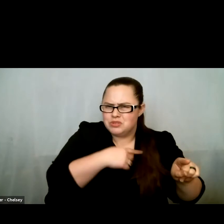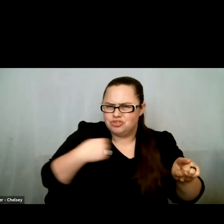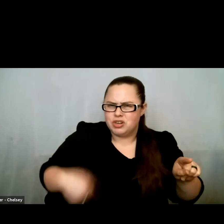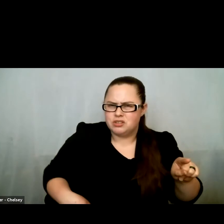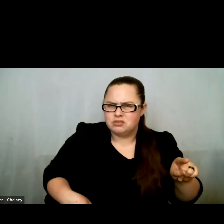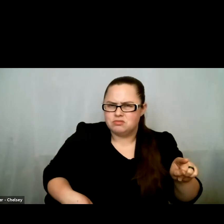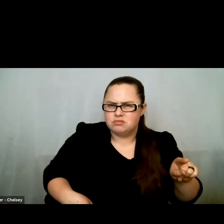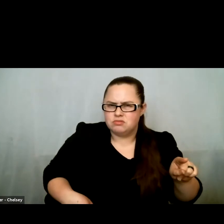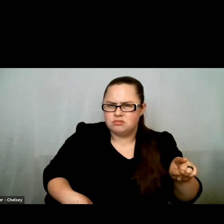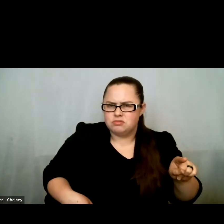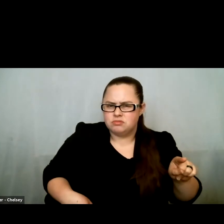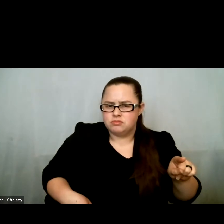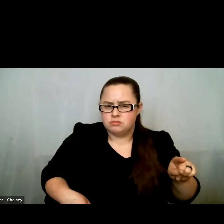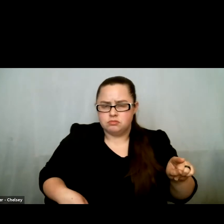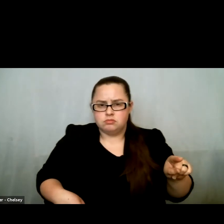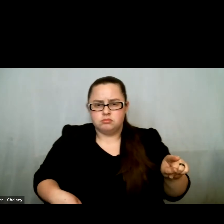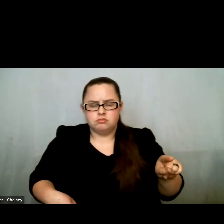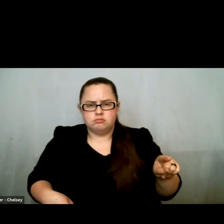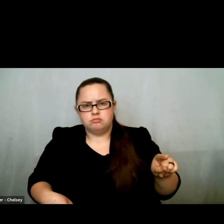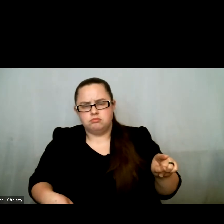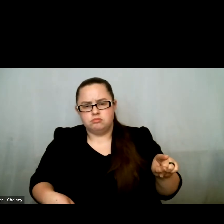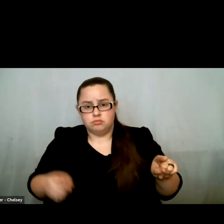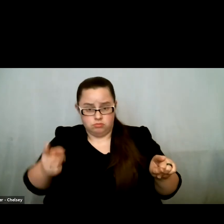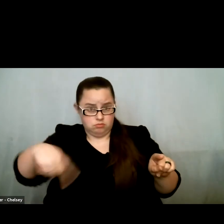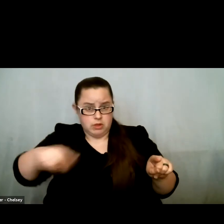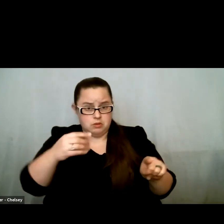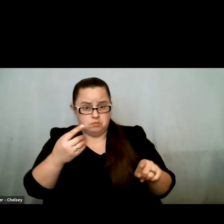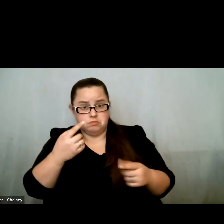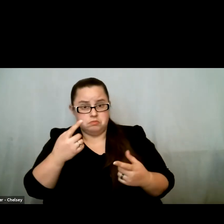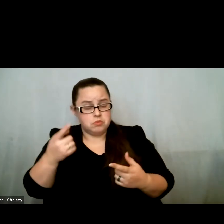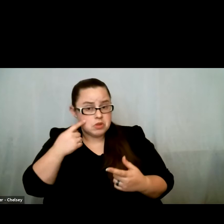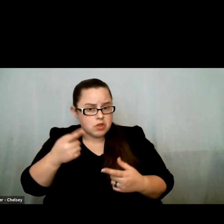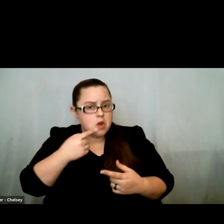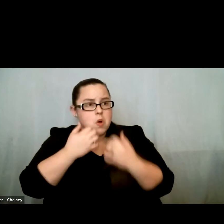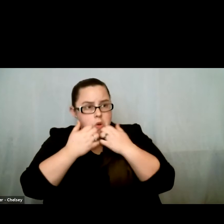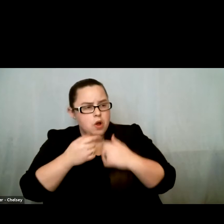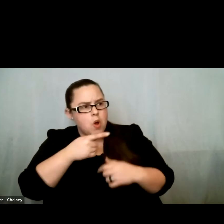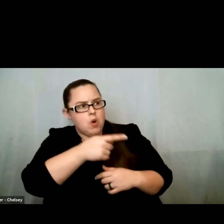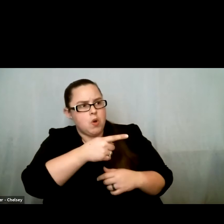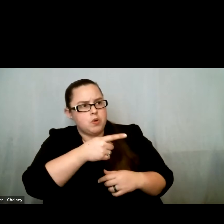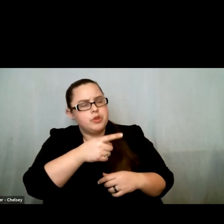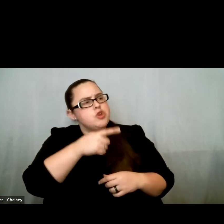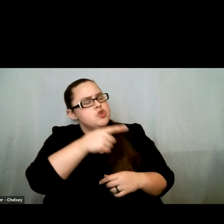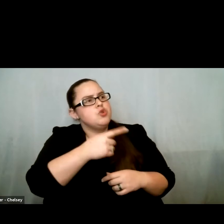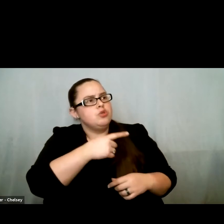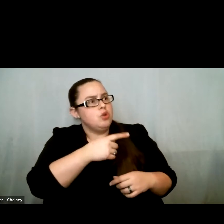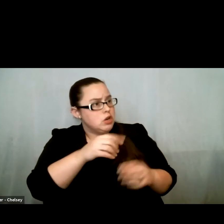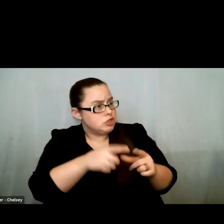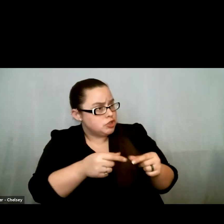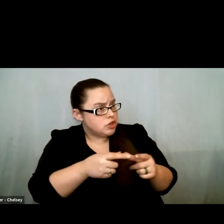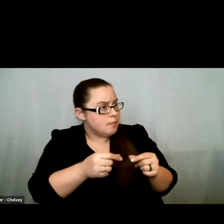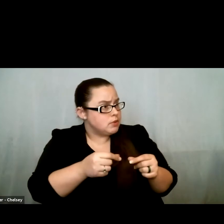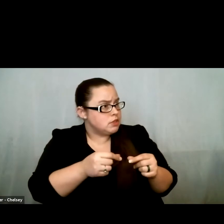Do you think it made a difference to the killers what kind of Asian he was? Whether he's